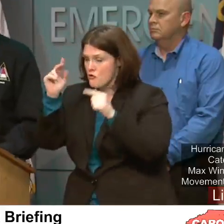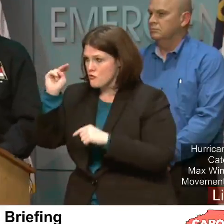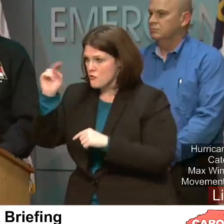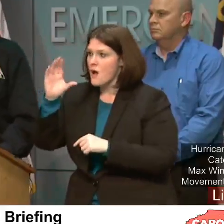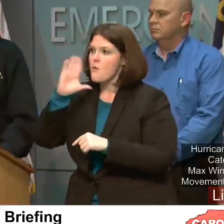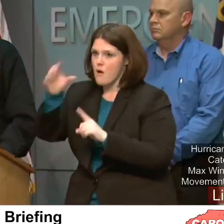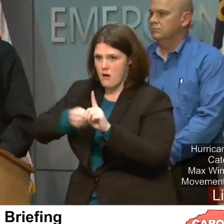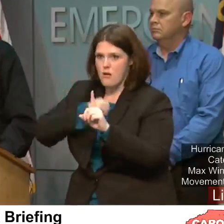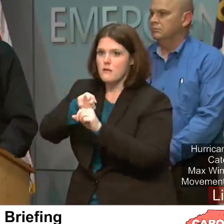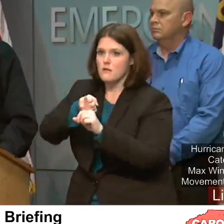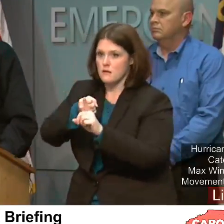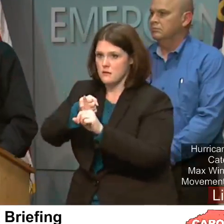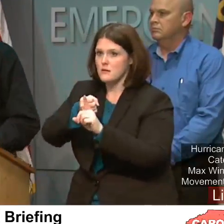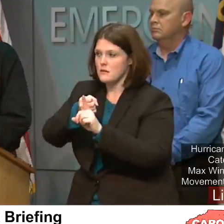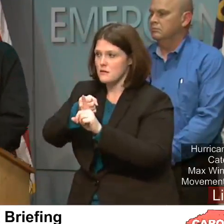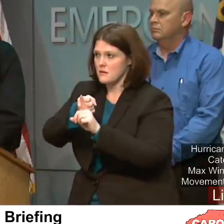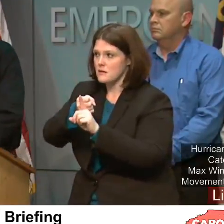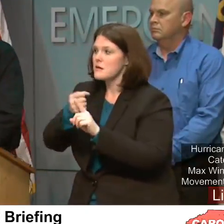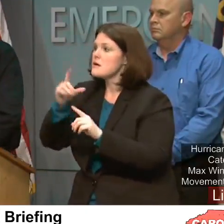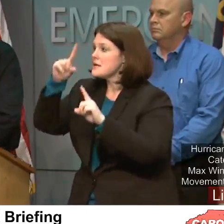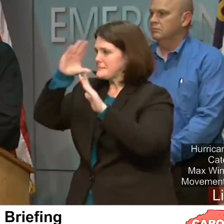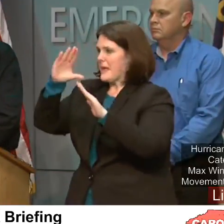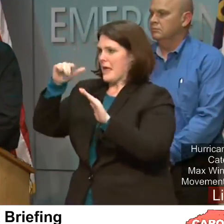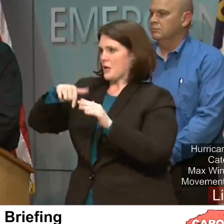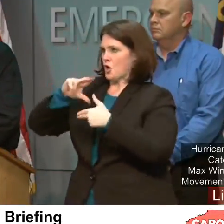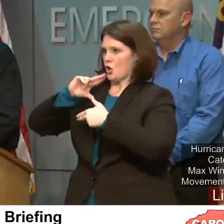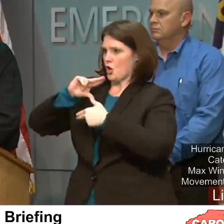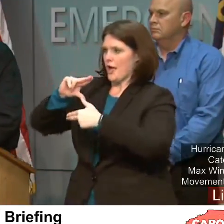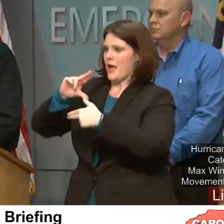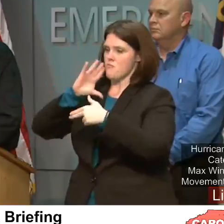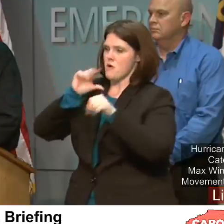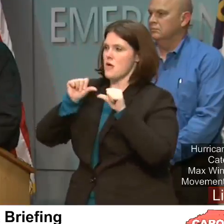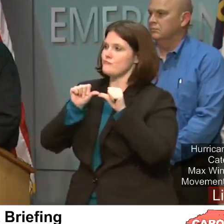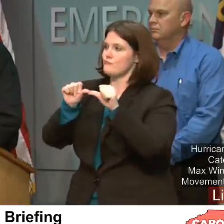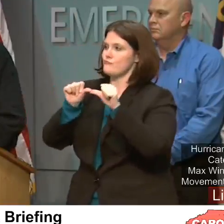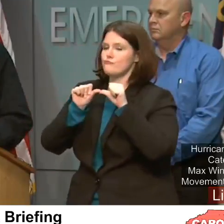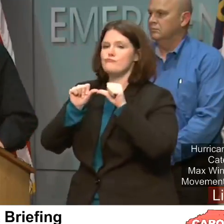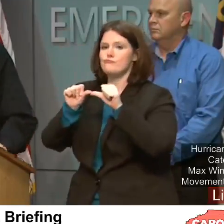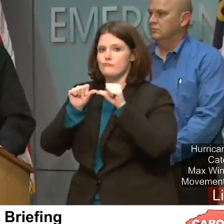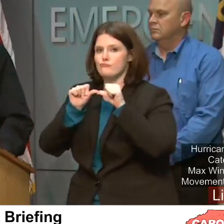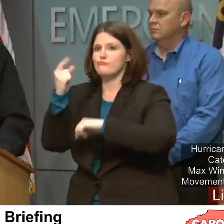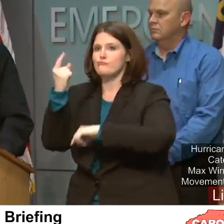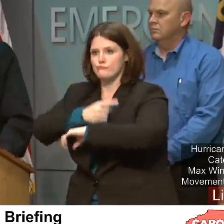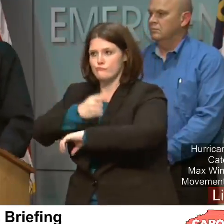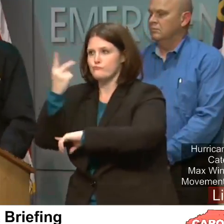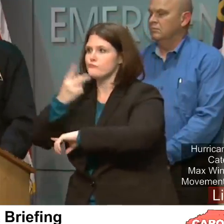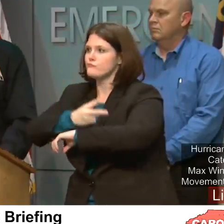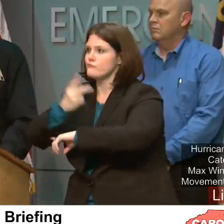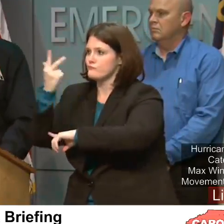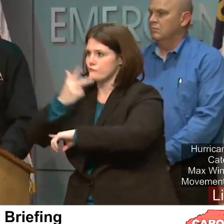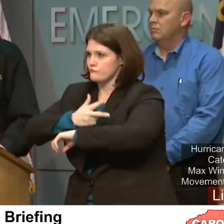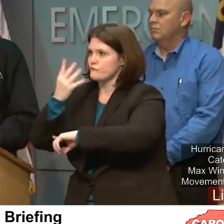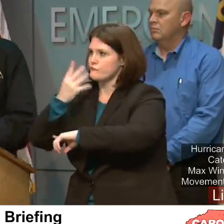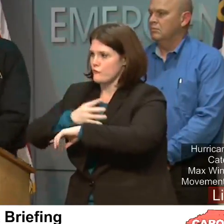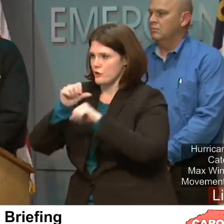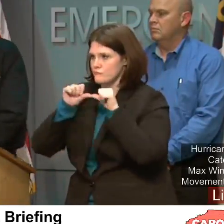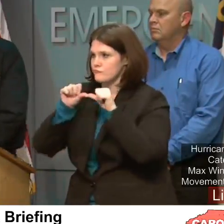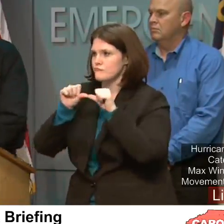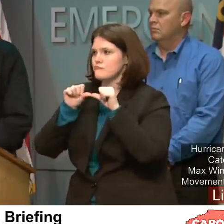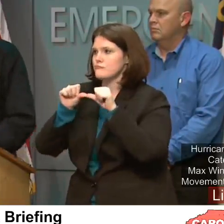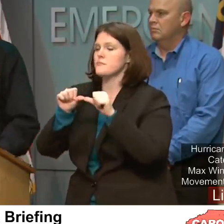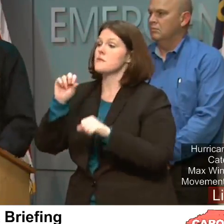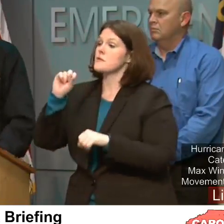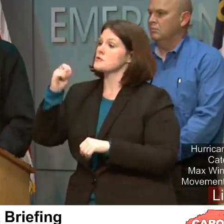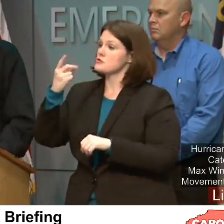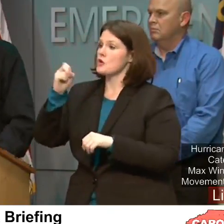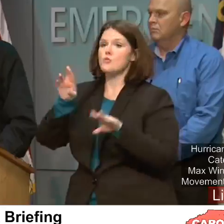some impacts. We expect this storm to be with us for days. More shelters continue to open